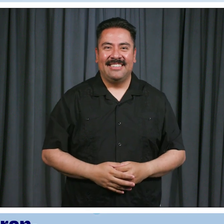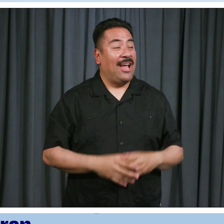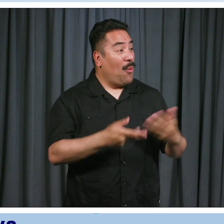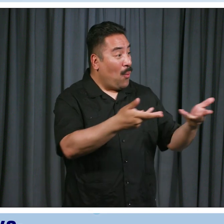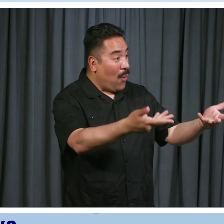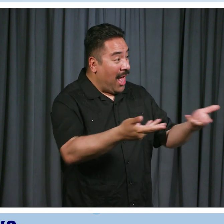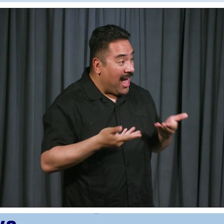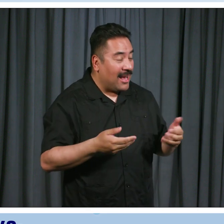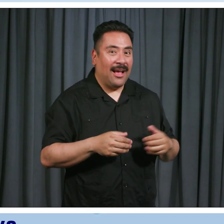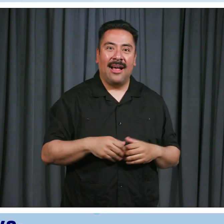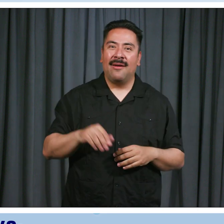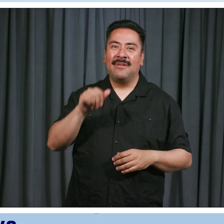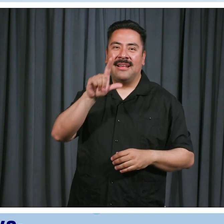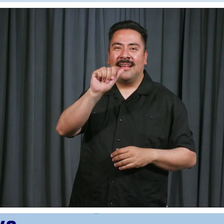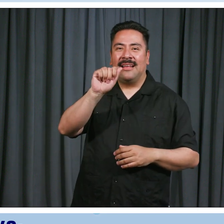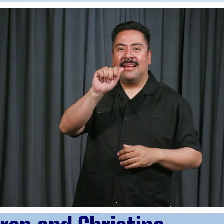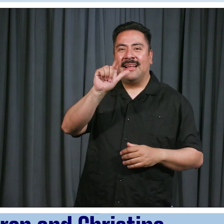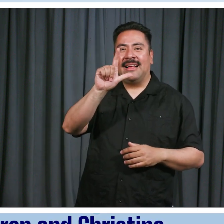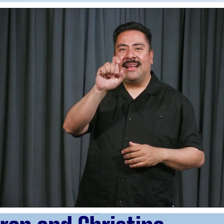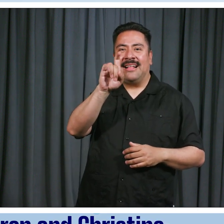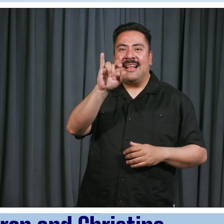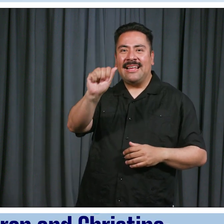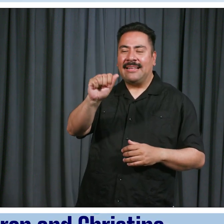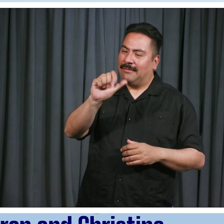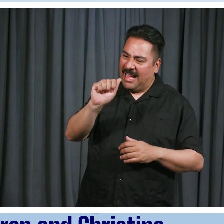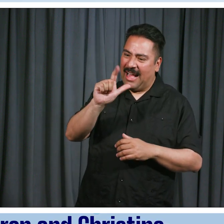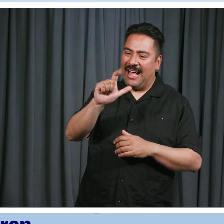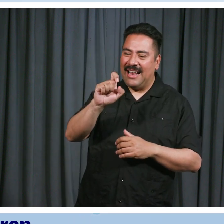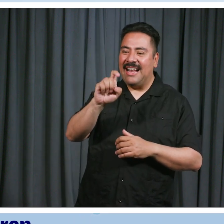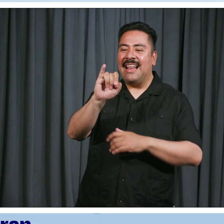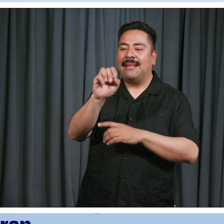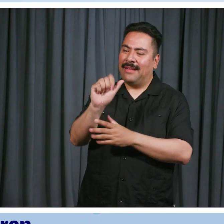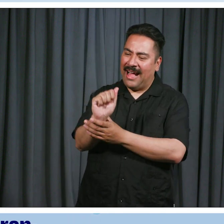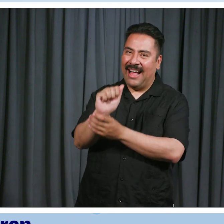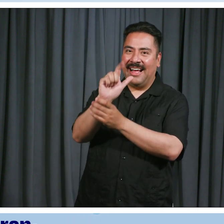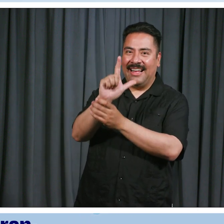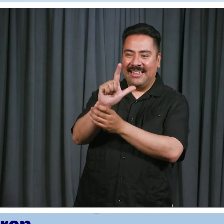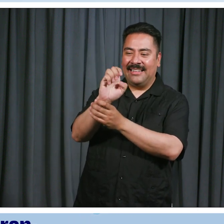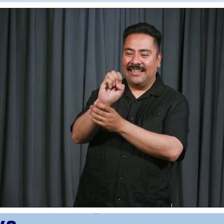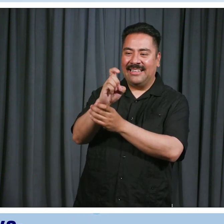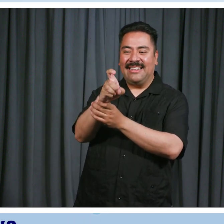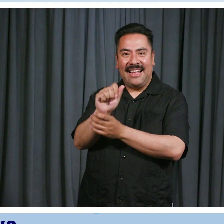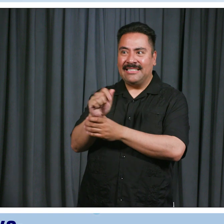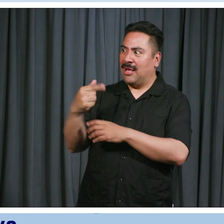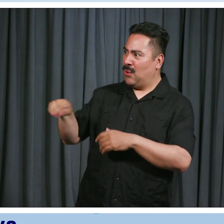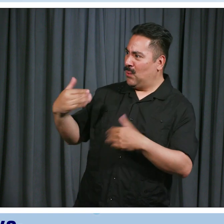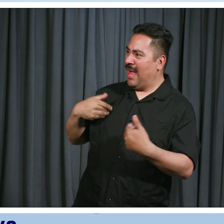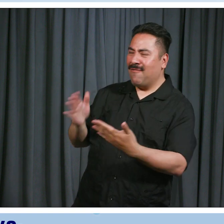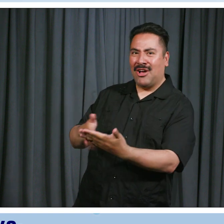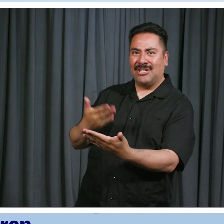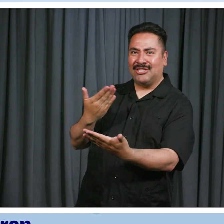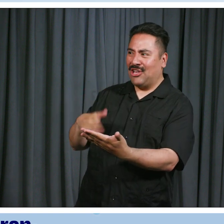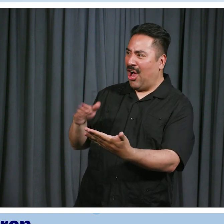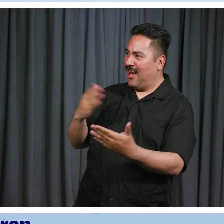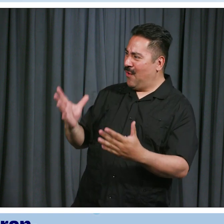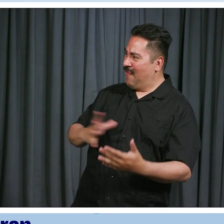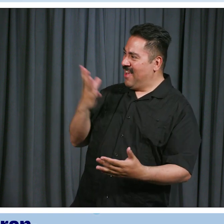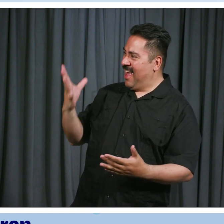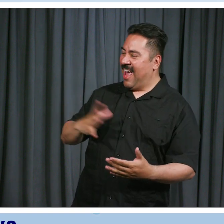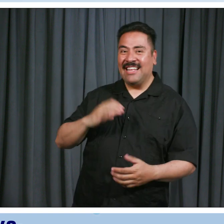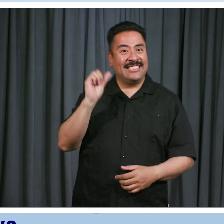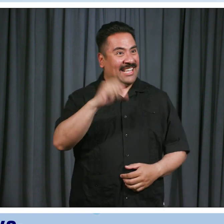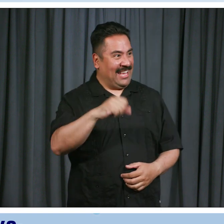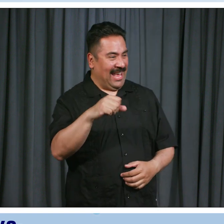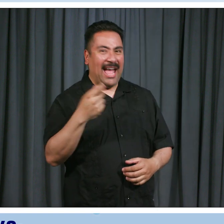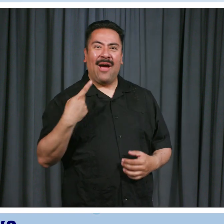Welcome. So happy. You guys have a walk-up song. Yeah. You're fancy. We're big time. You are big time. Yeah, we made